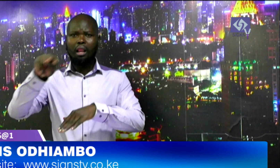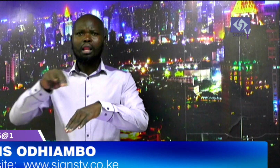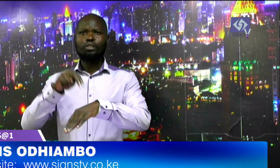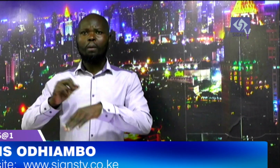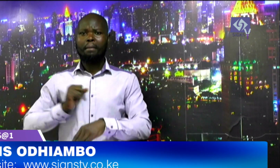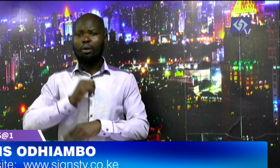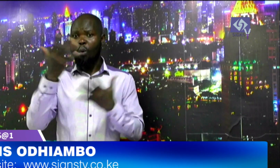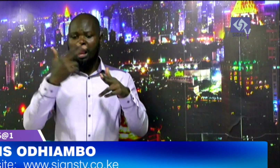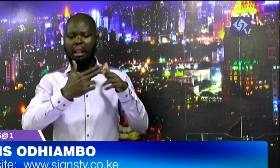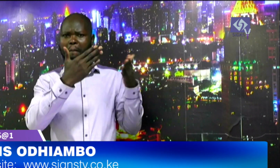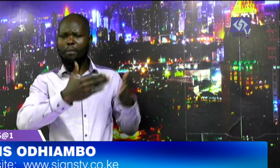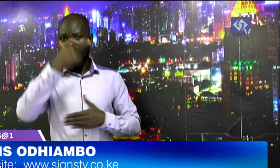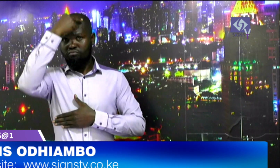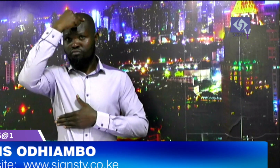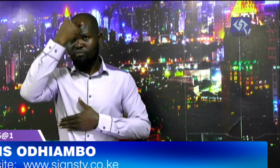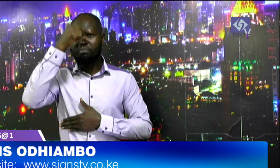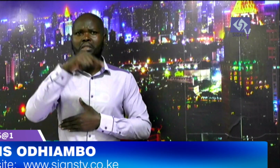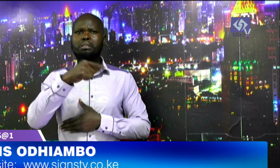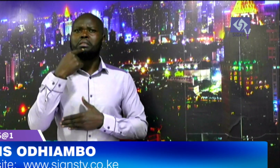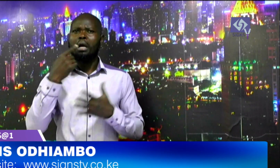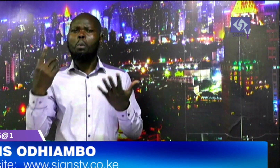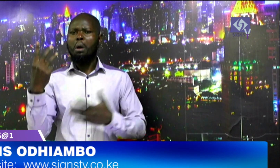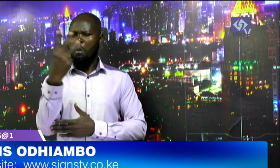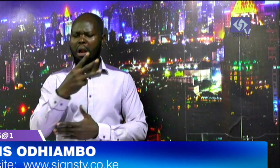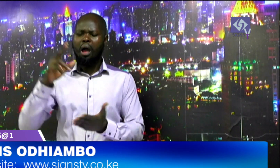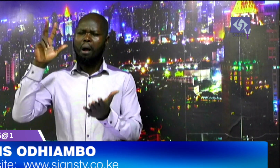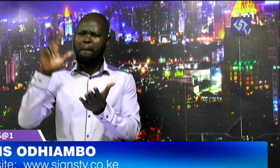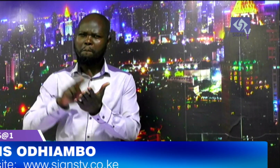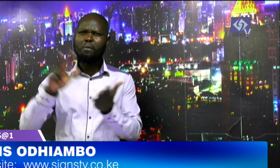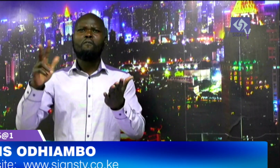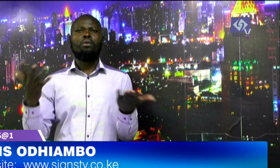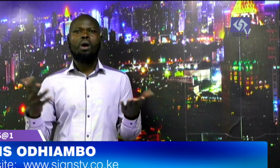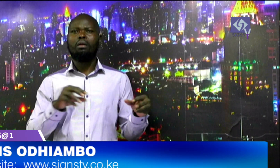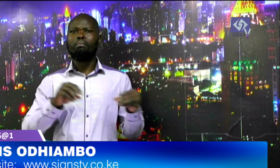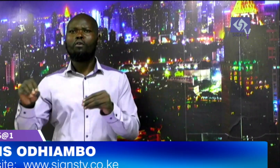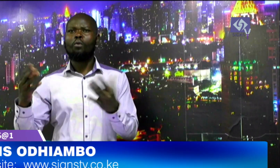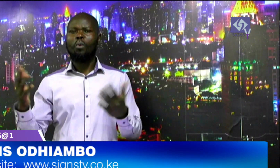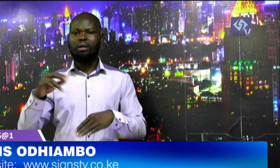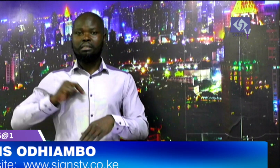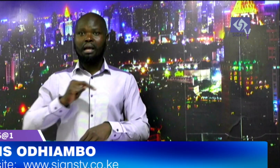Moving on, the Speaker of National Assembly, Moses Wetangula, was on Wednesday approved